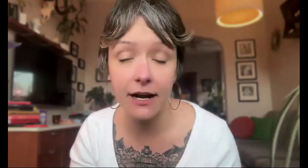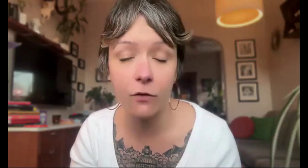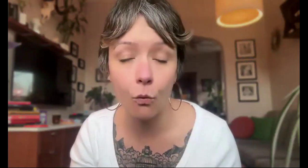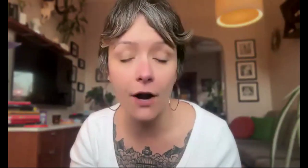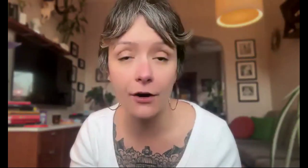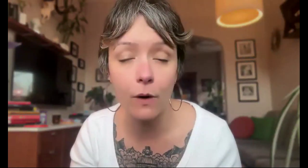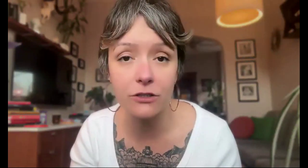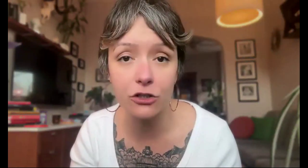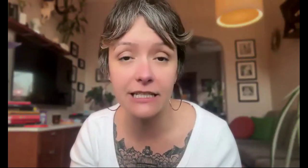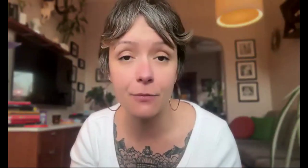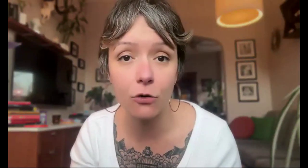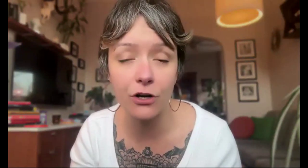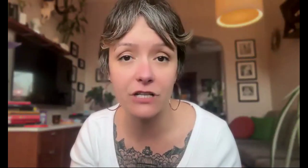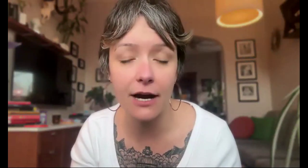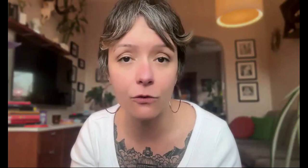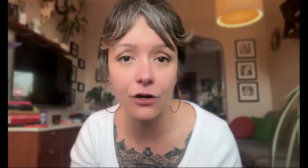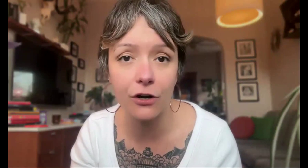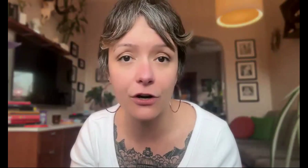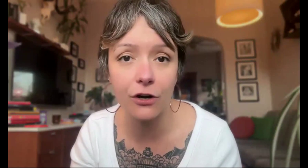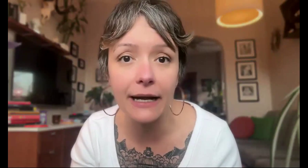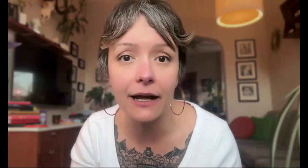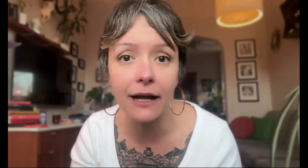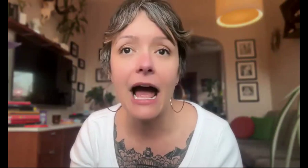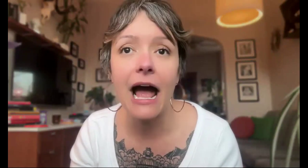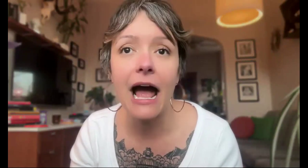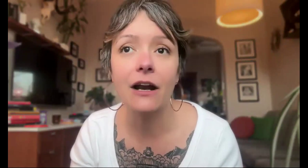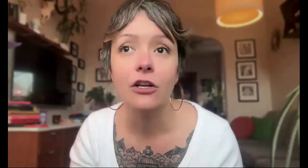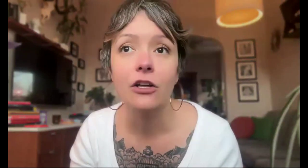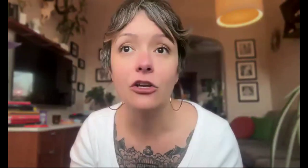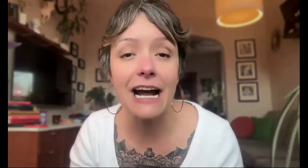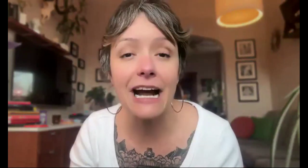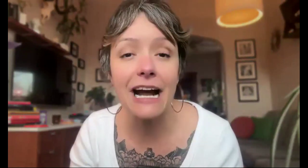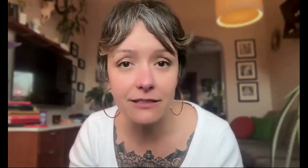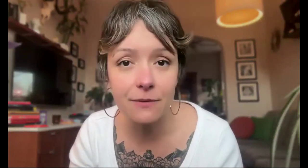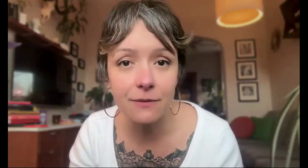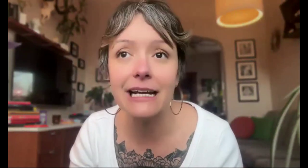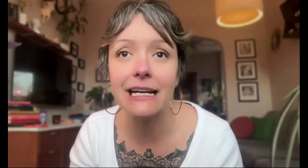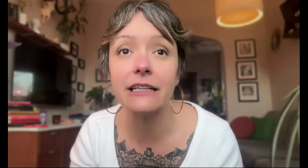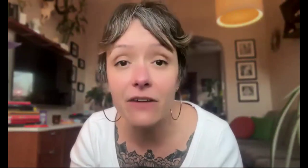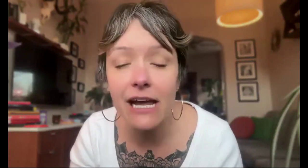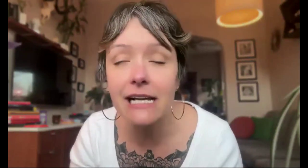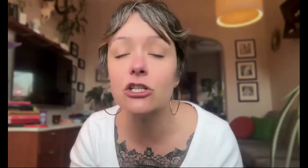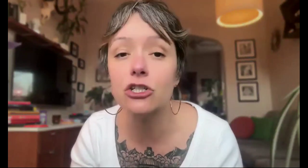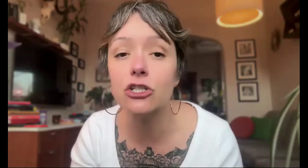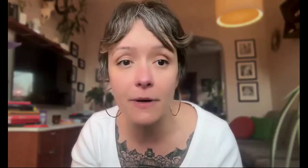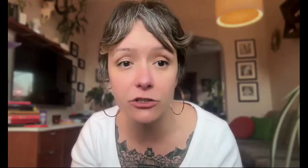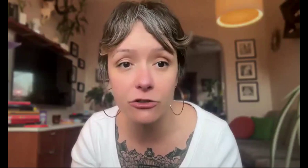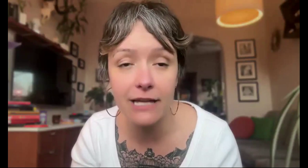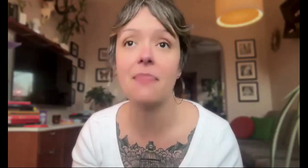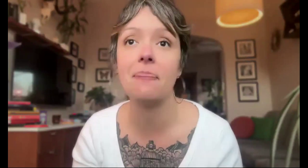desire for water or a dirty diaper or you're tired or you're hungry and you can actually tell somebody, it alleviates so much stress.